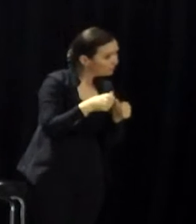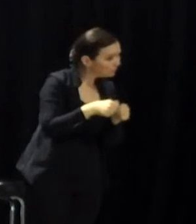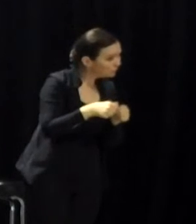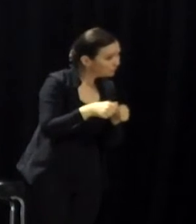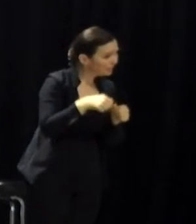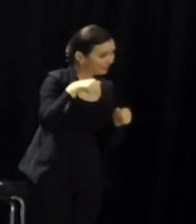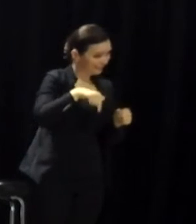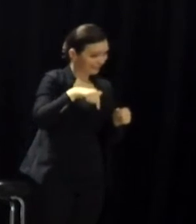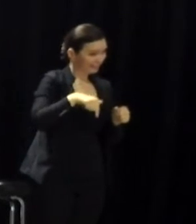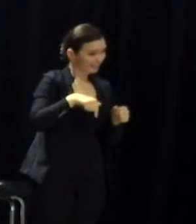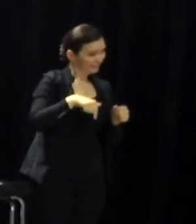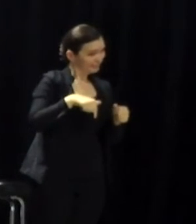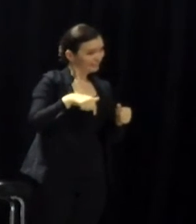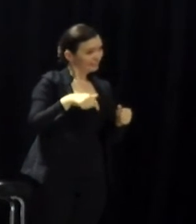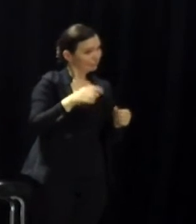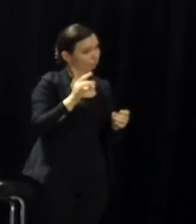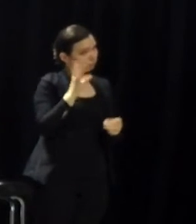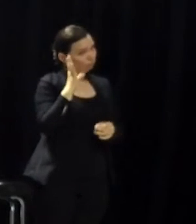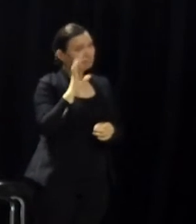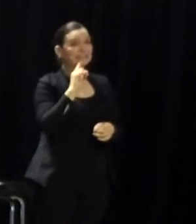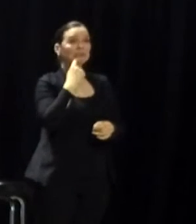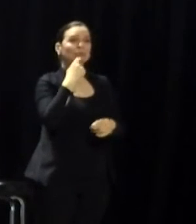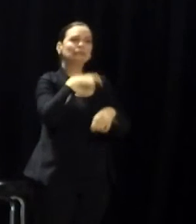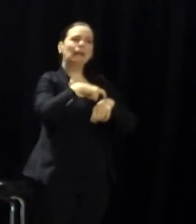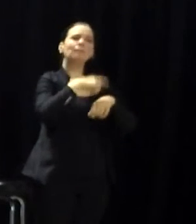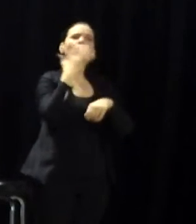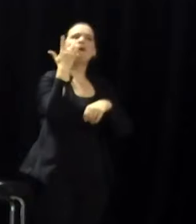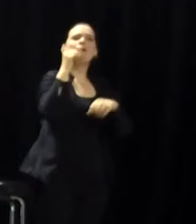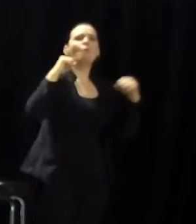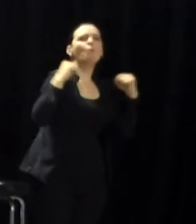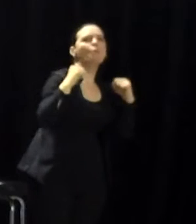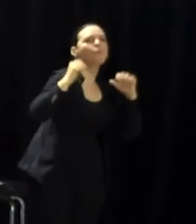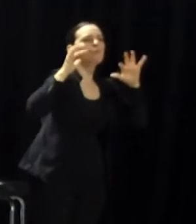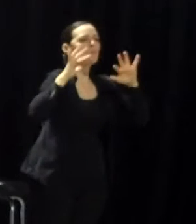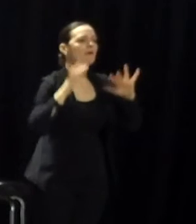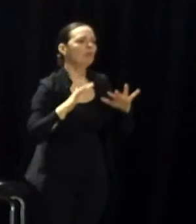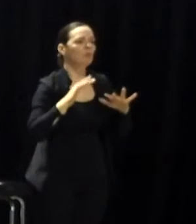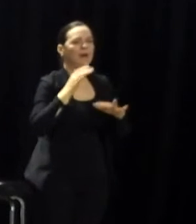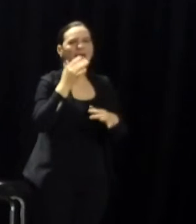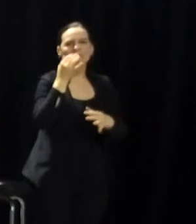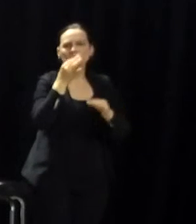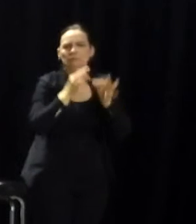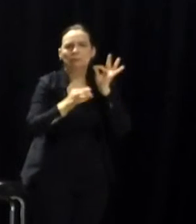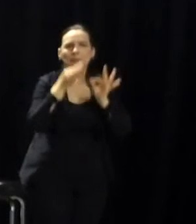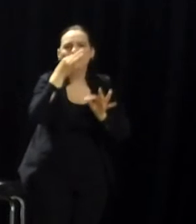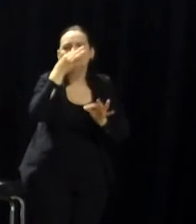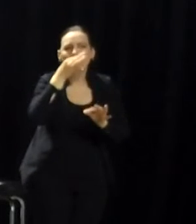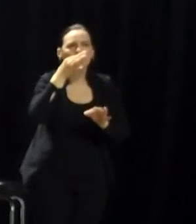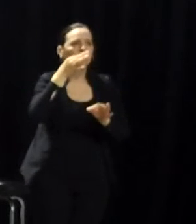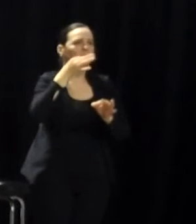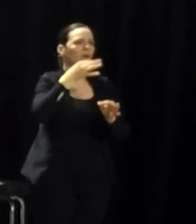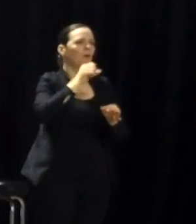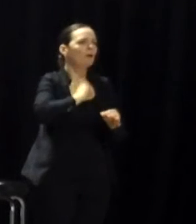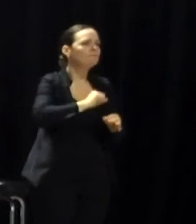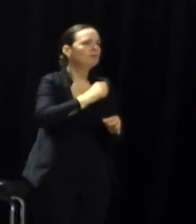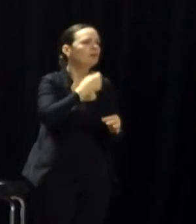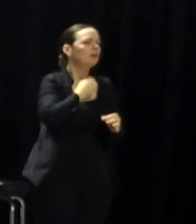we get sick anyways. Now we have COVID-19 to deal with. So COVID-19 was always going to be more active during this period of